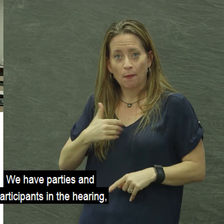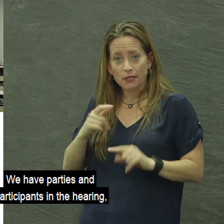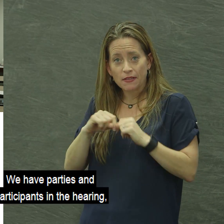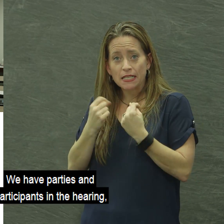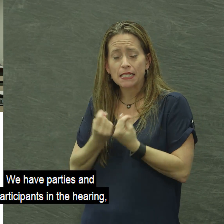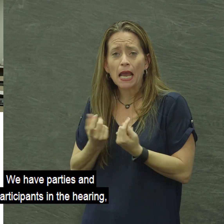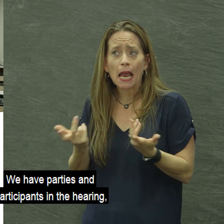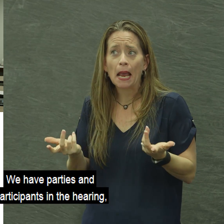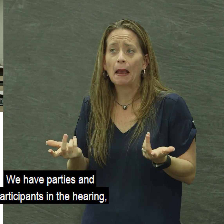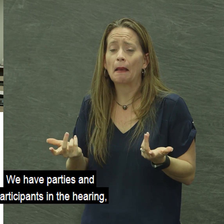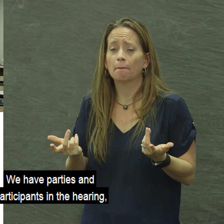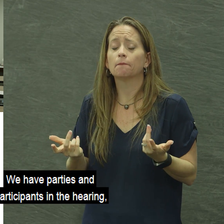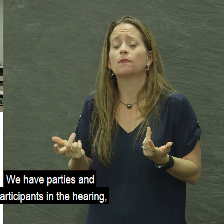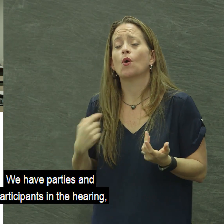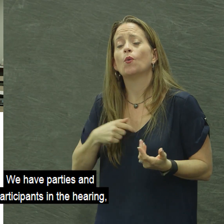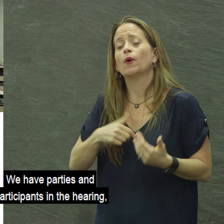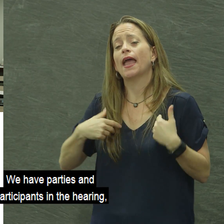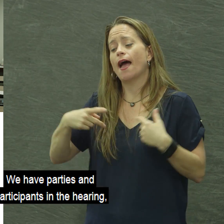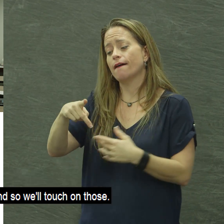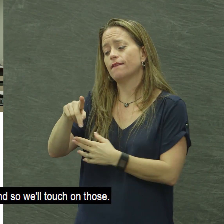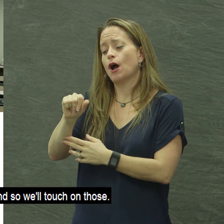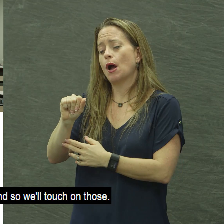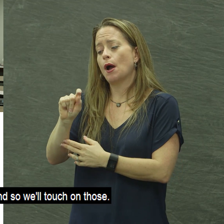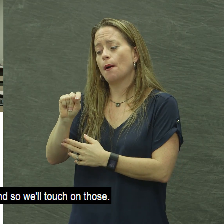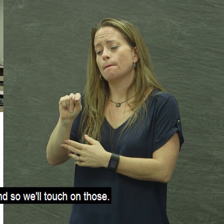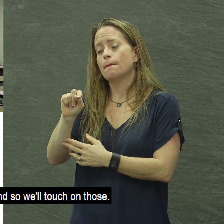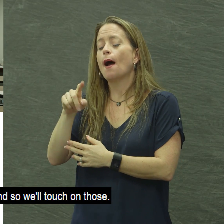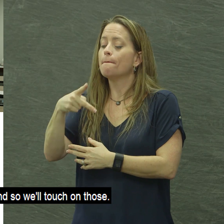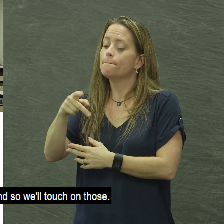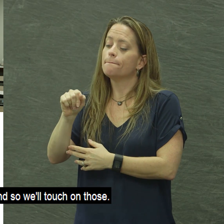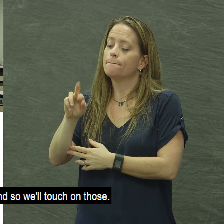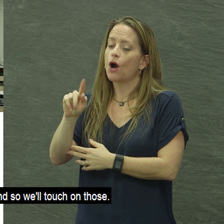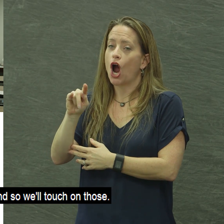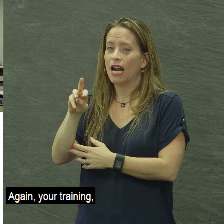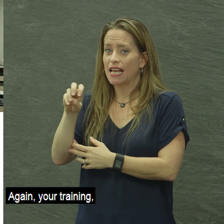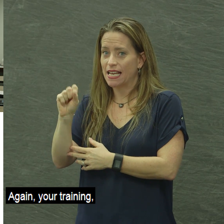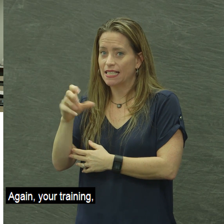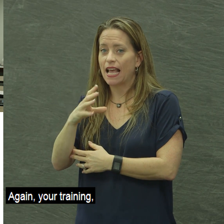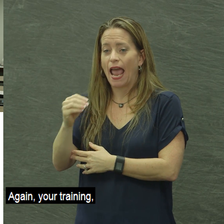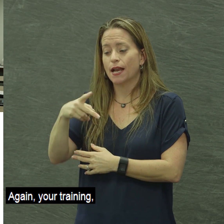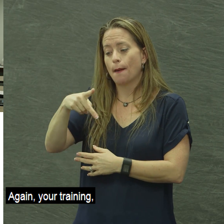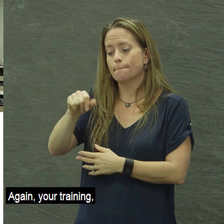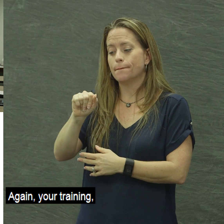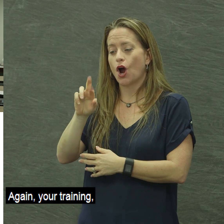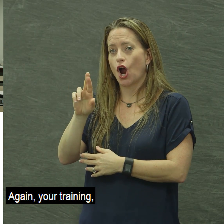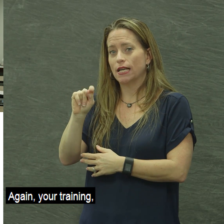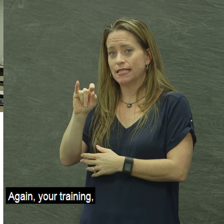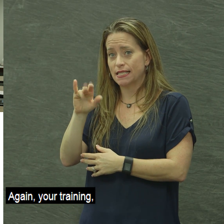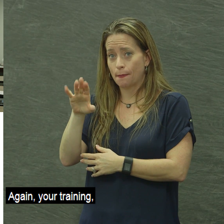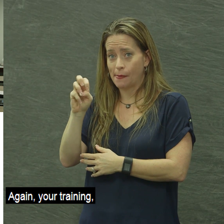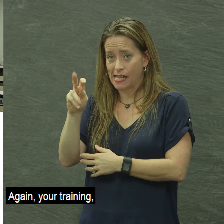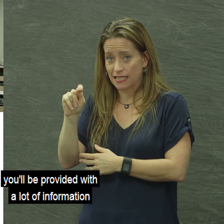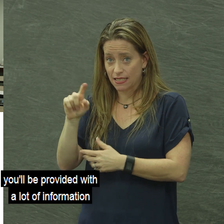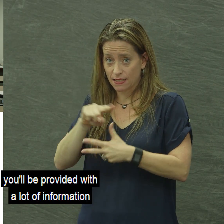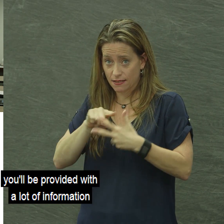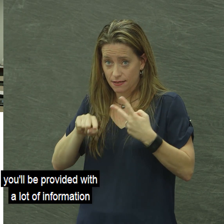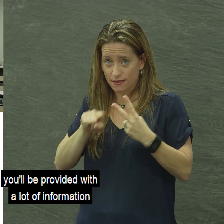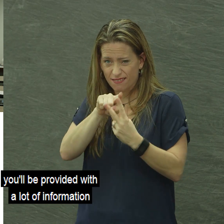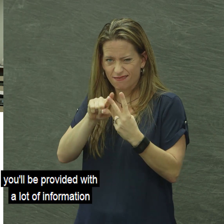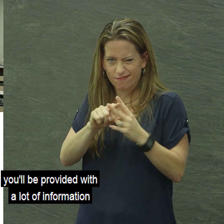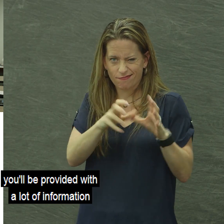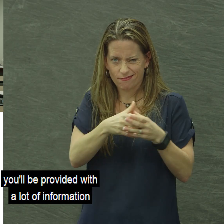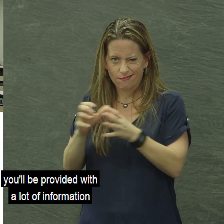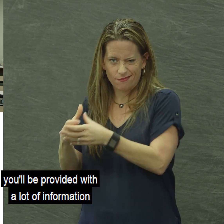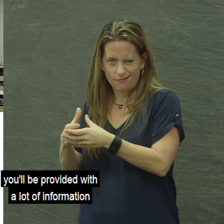We have parties and participants in the hearing, and so we'll touch on those. Again, your training, you'll